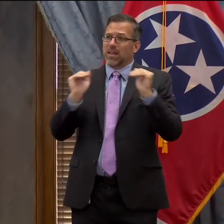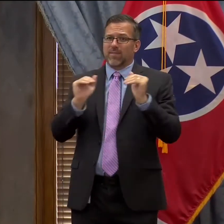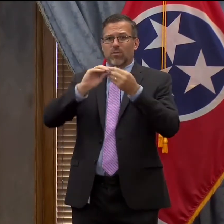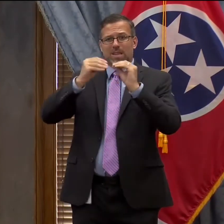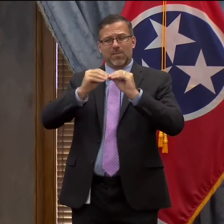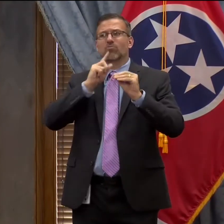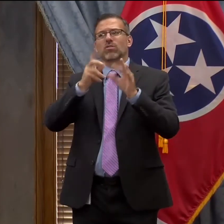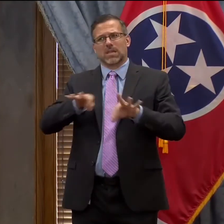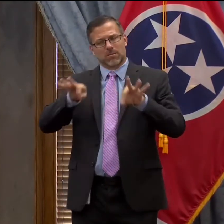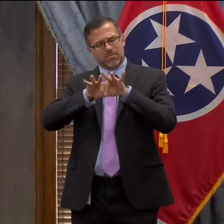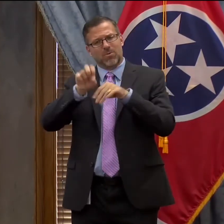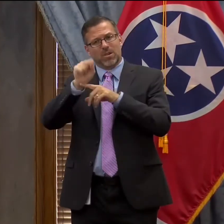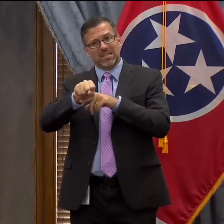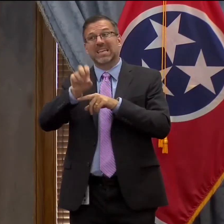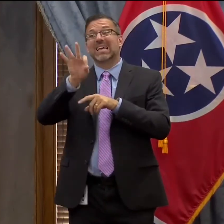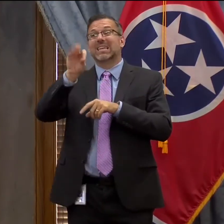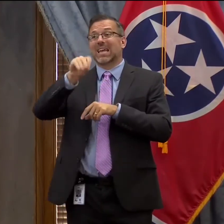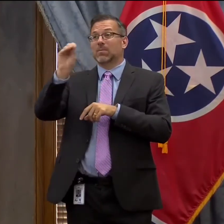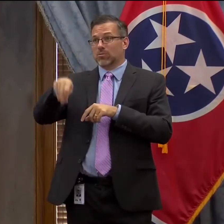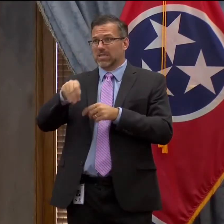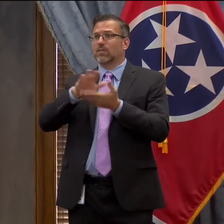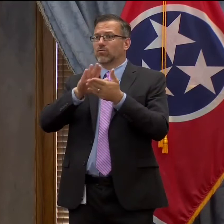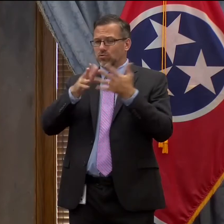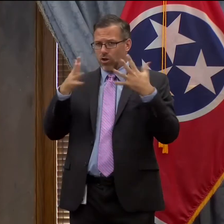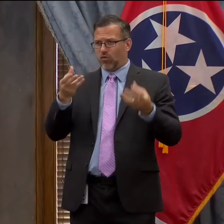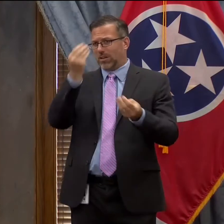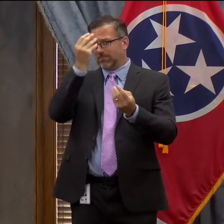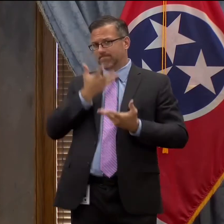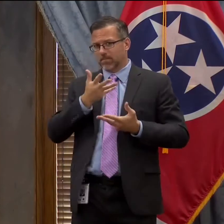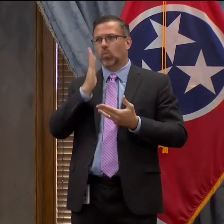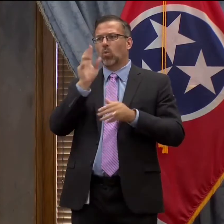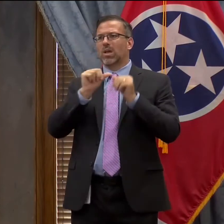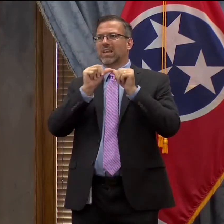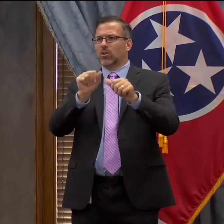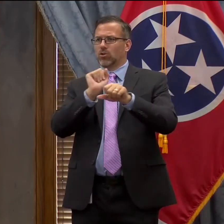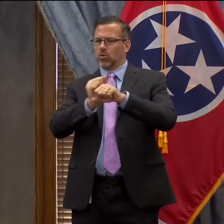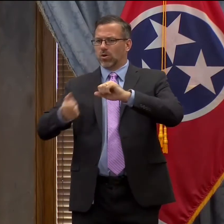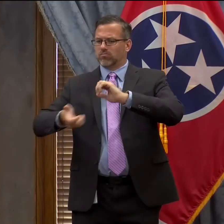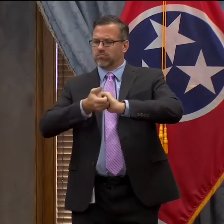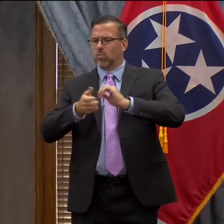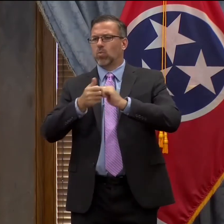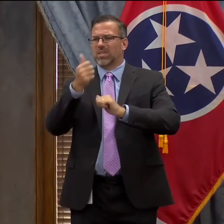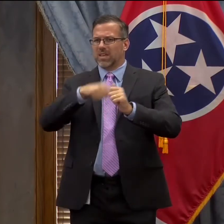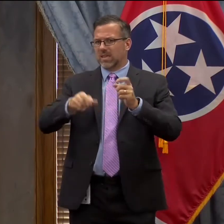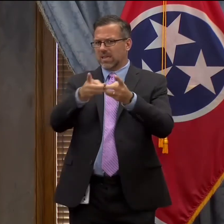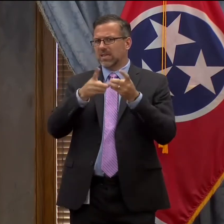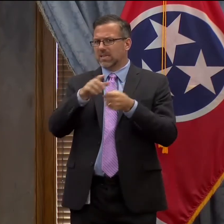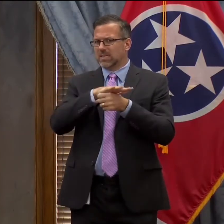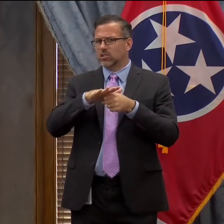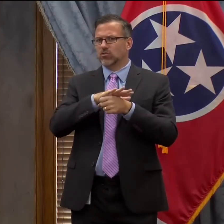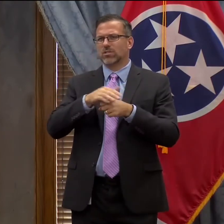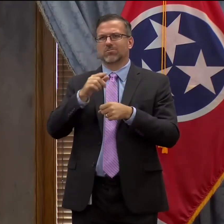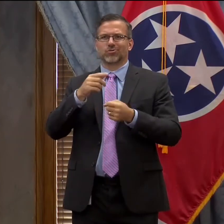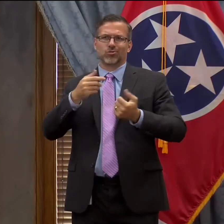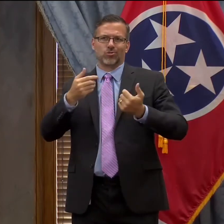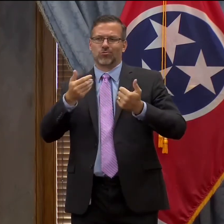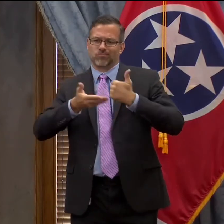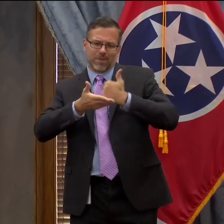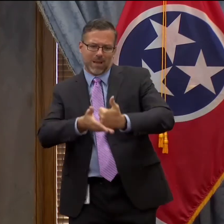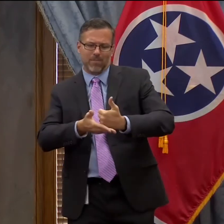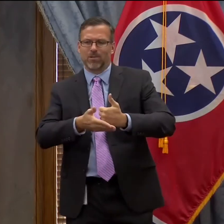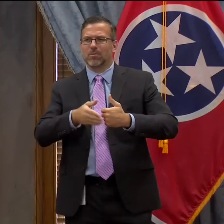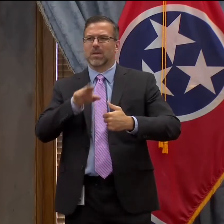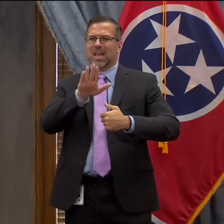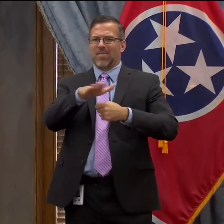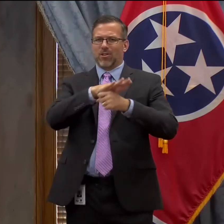important. We are seeing that in 90% of our districts, and we'll continue to work closely with every district around any kind of conversations they are having at the